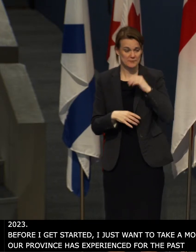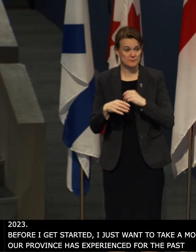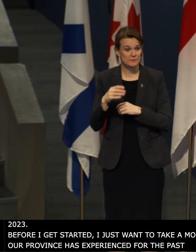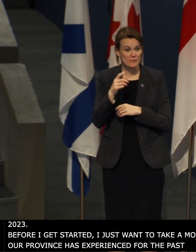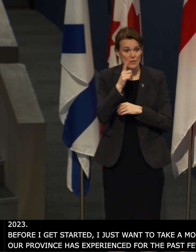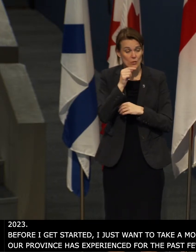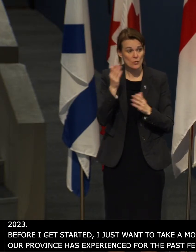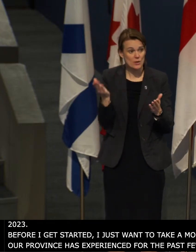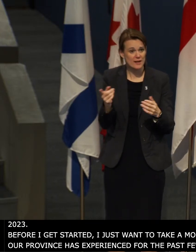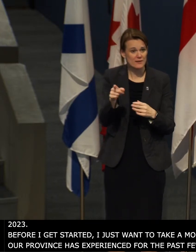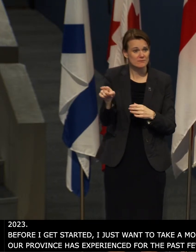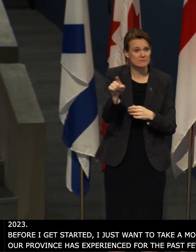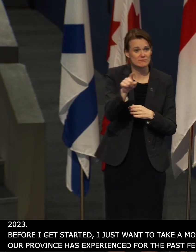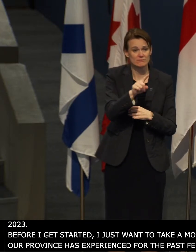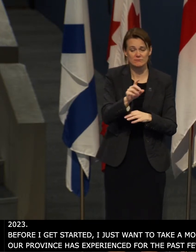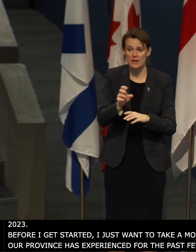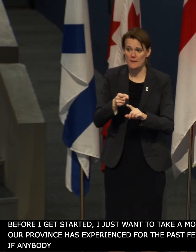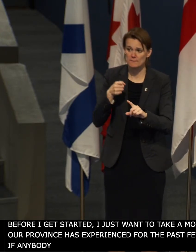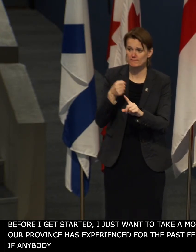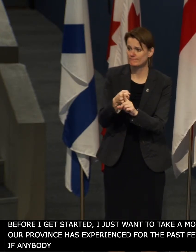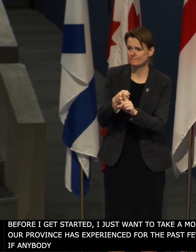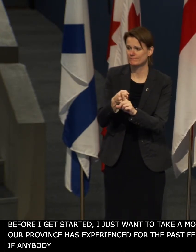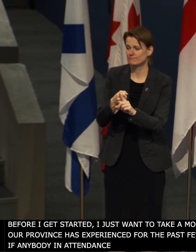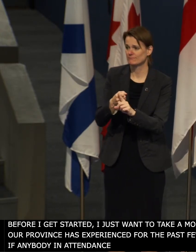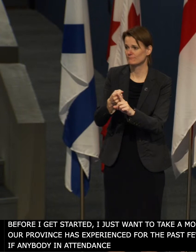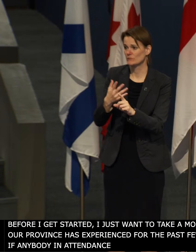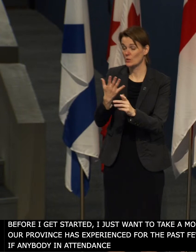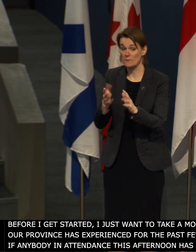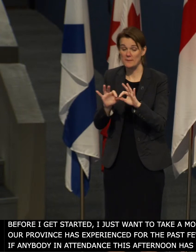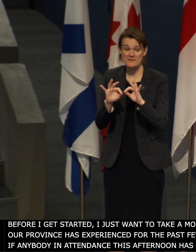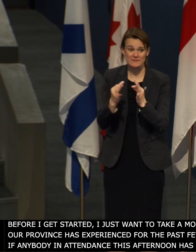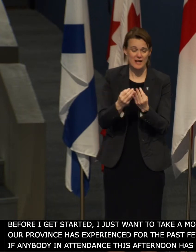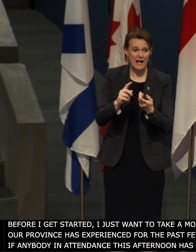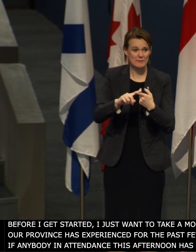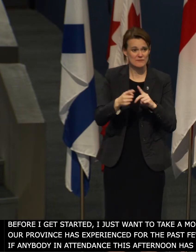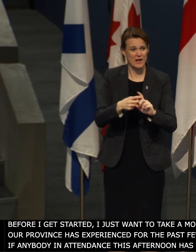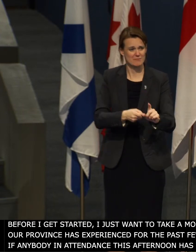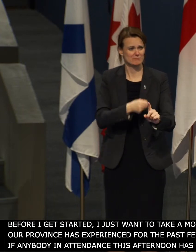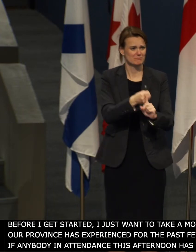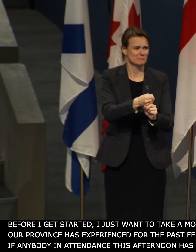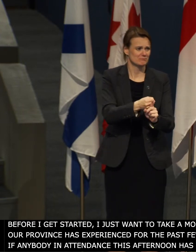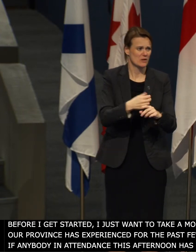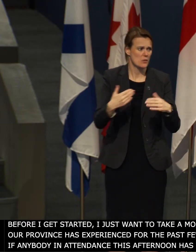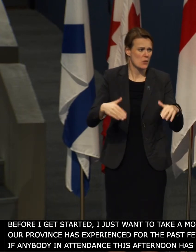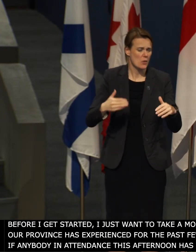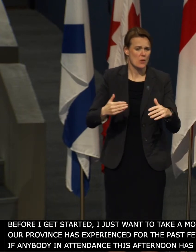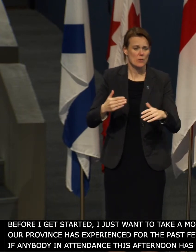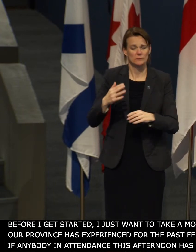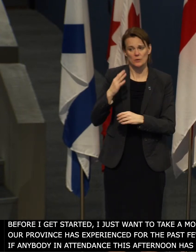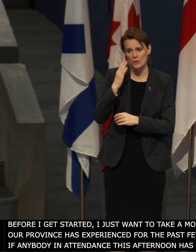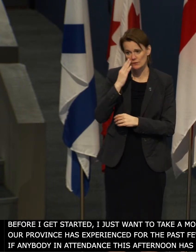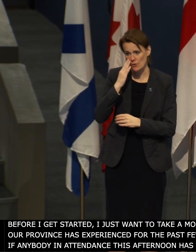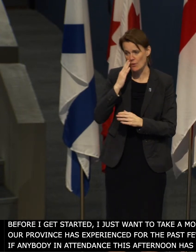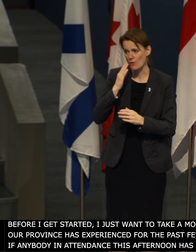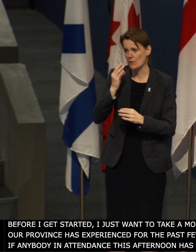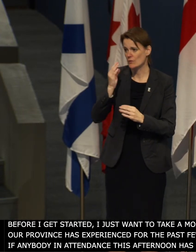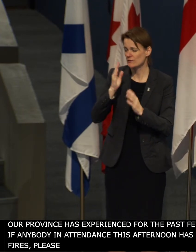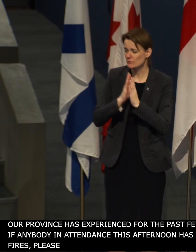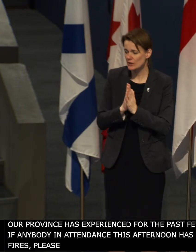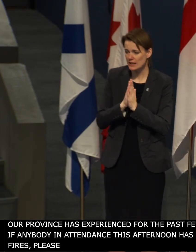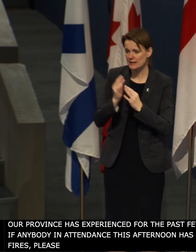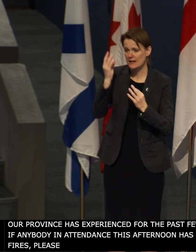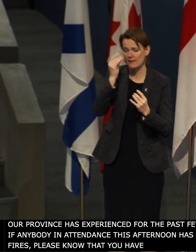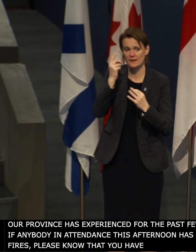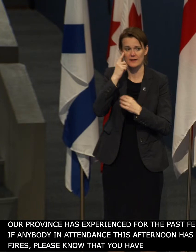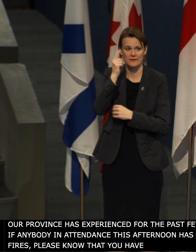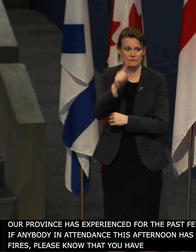in attendance this afternoon has been affected, either directly or indirectly by these fires, please know that you've been in our thoughts and our prayers, and